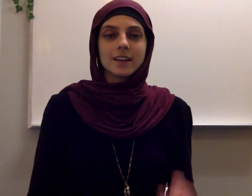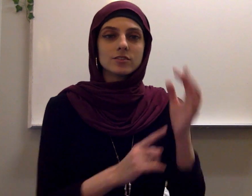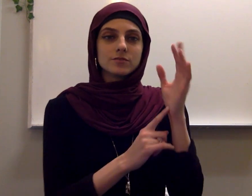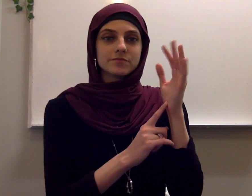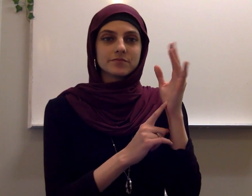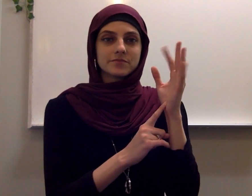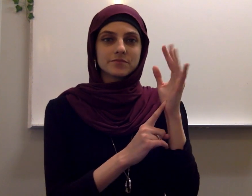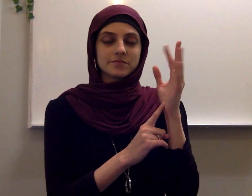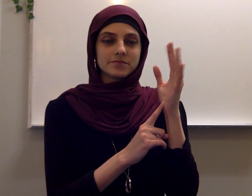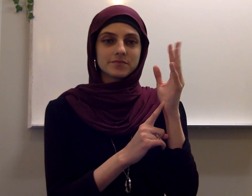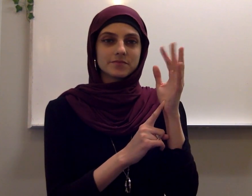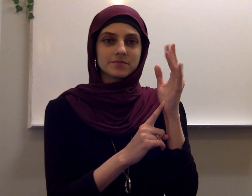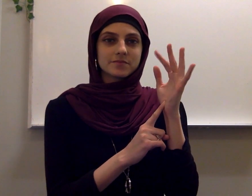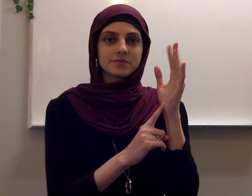Candle.